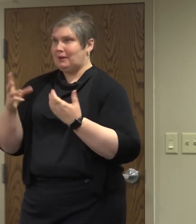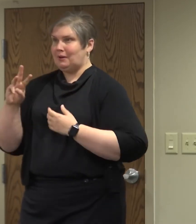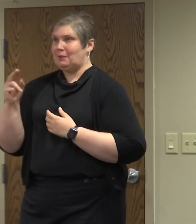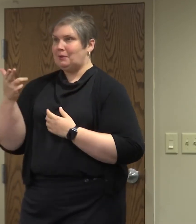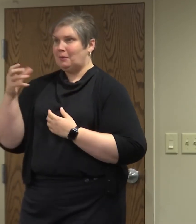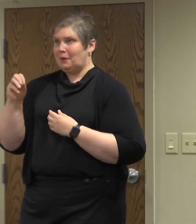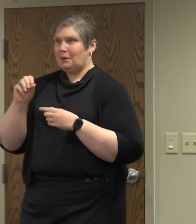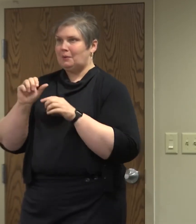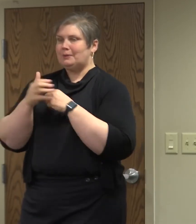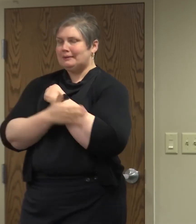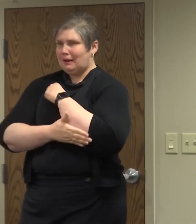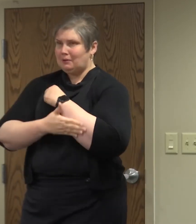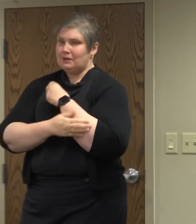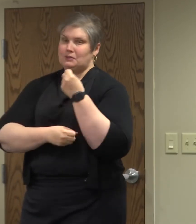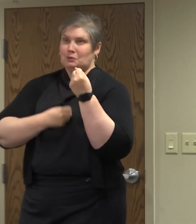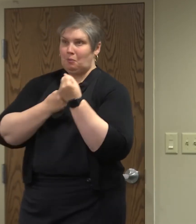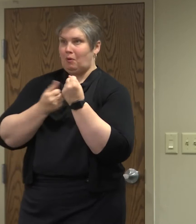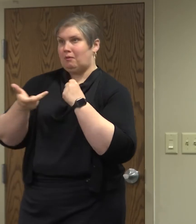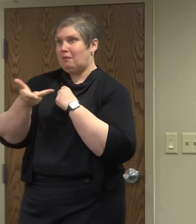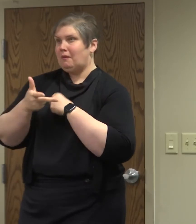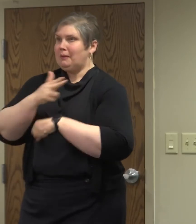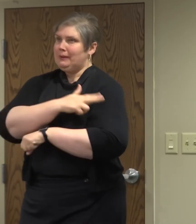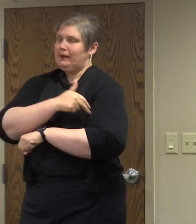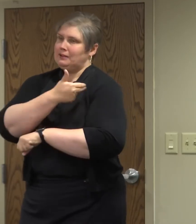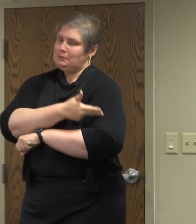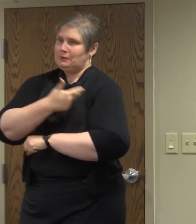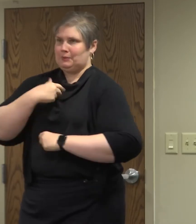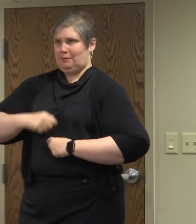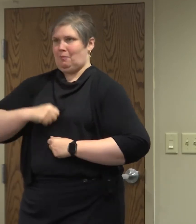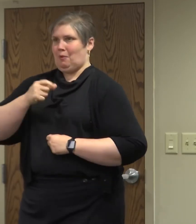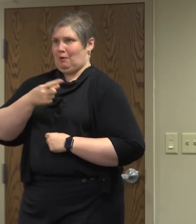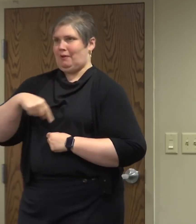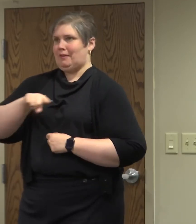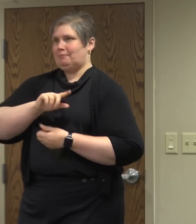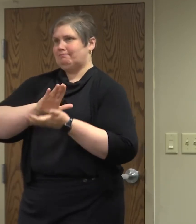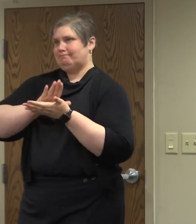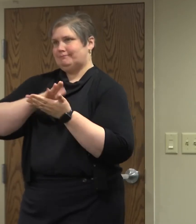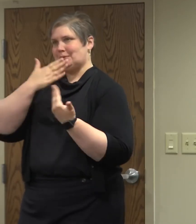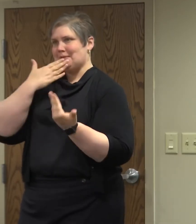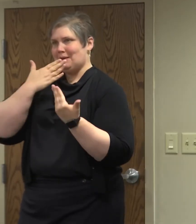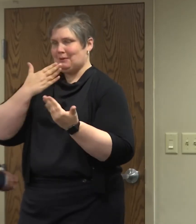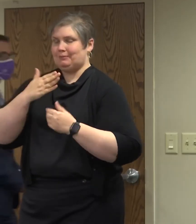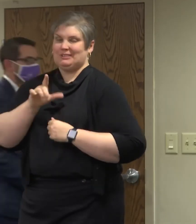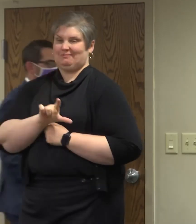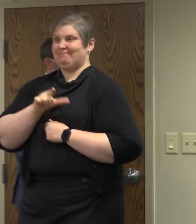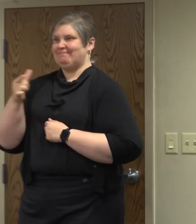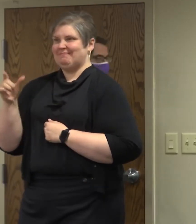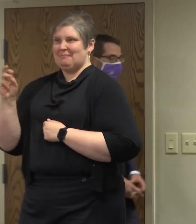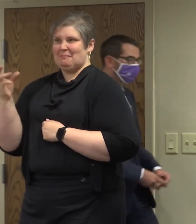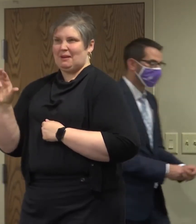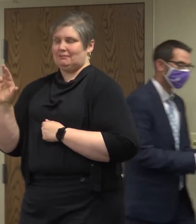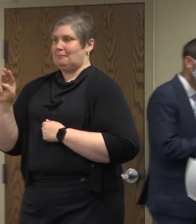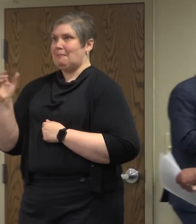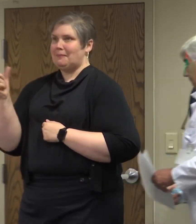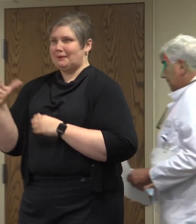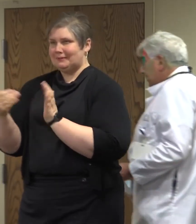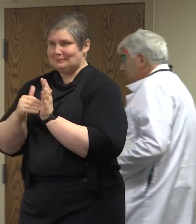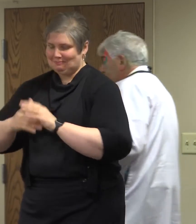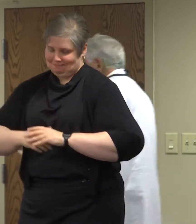really giving an extraordinarily strong response in this county. So, Mr. Mayor, I'll turn it back over to you. Thank you.